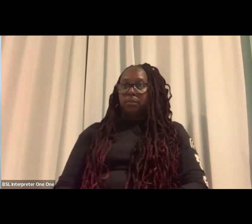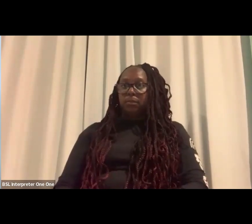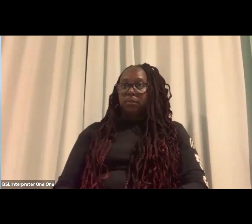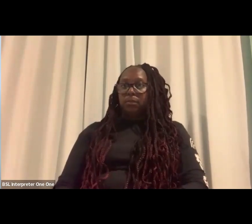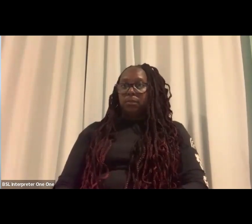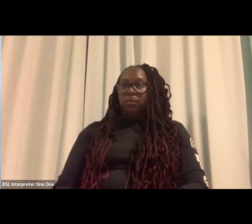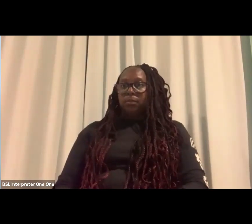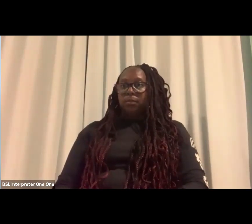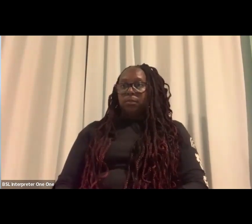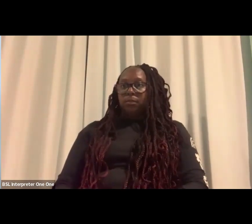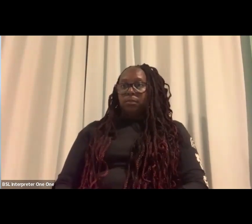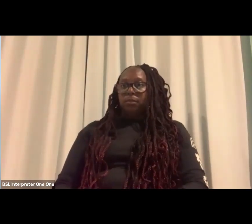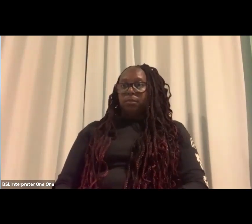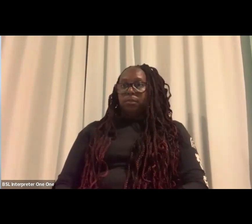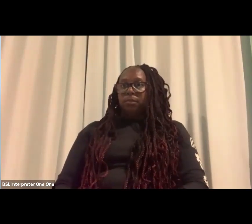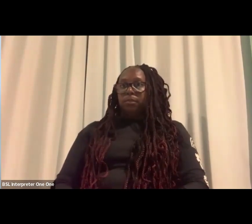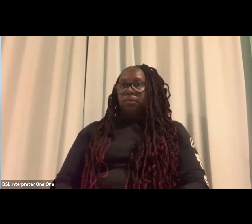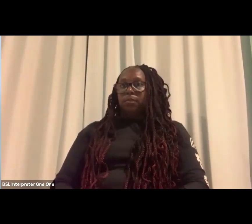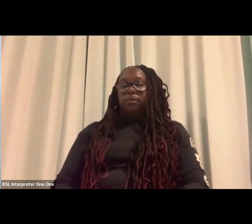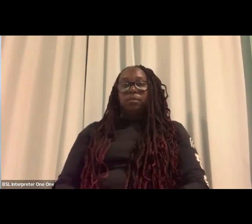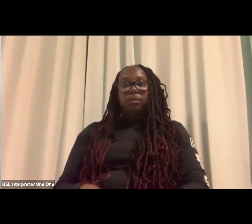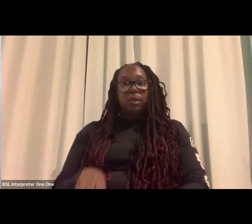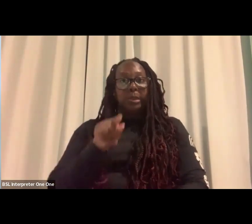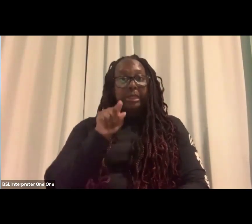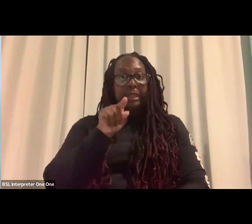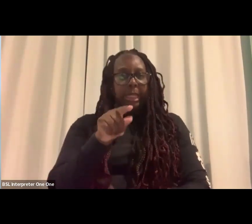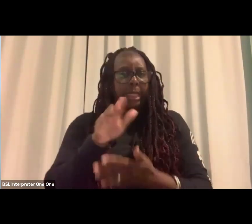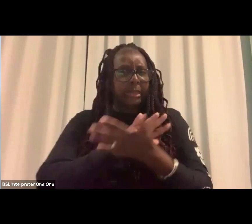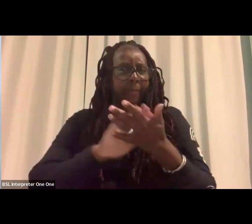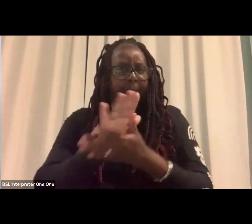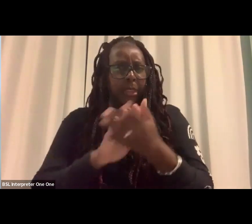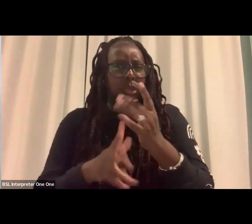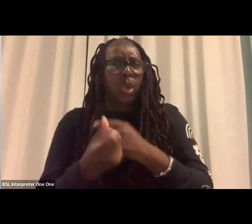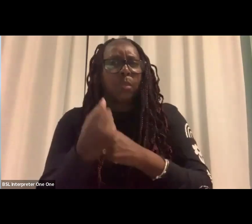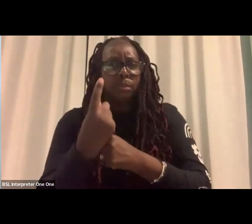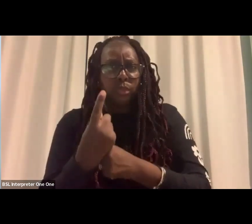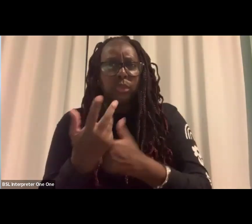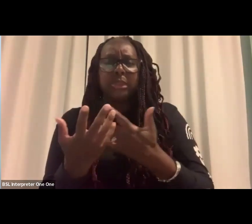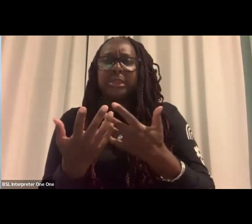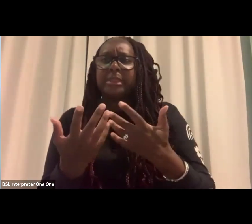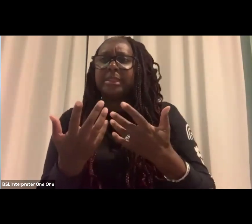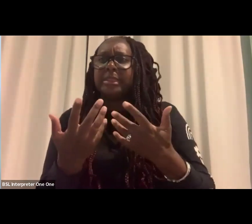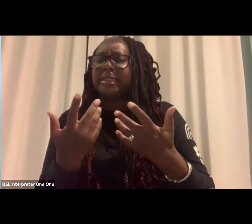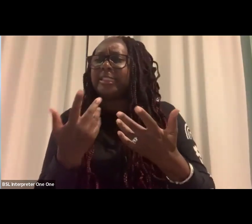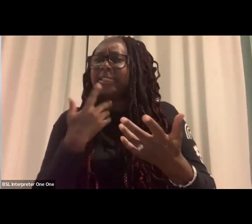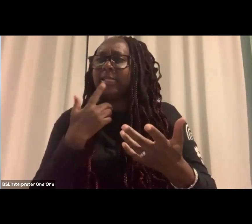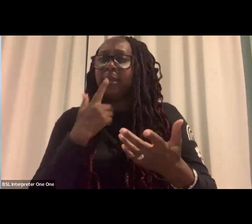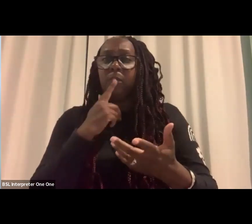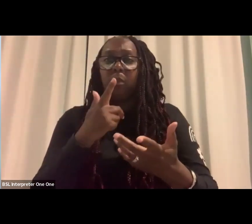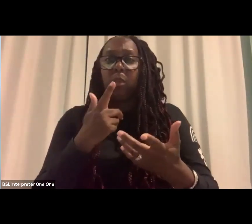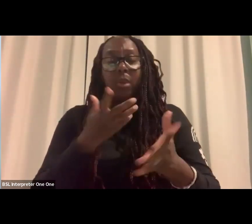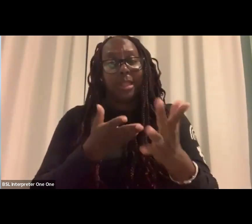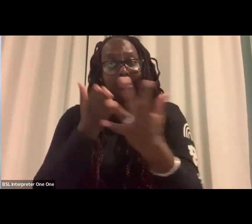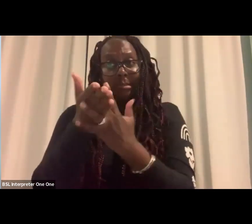So this decentralized economic power ensures that opportunities for prosperity are accessible